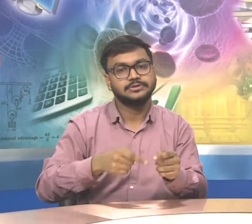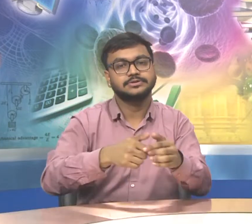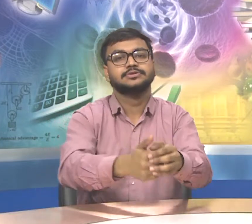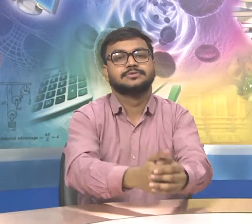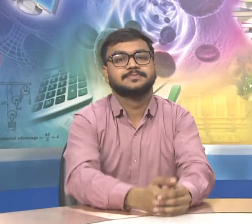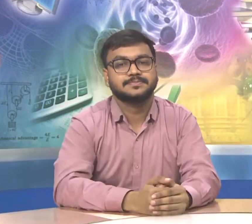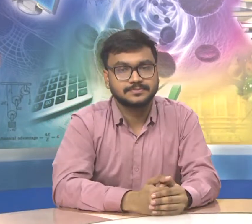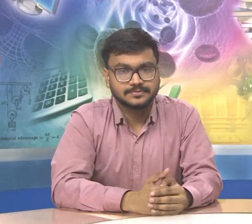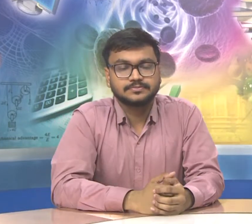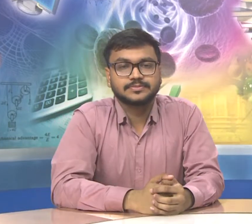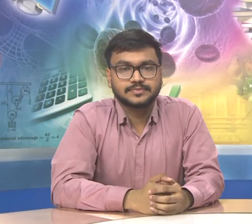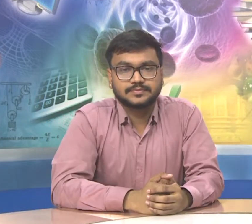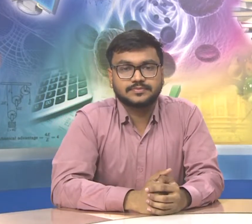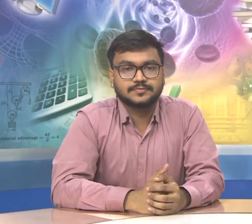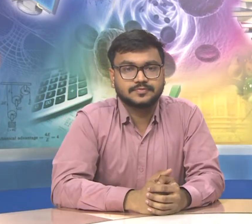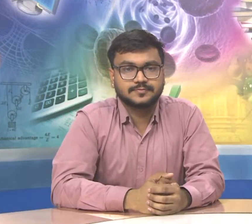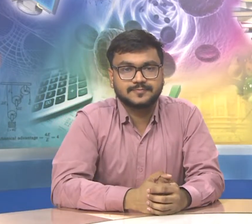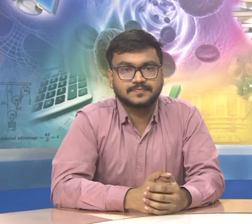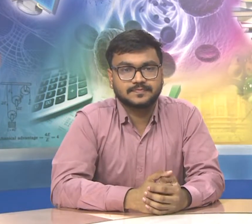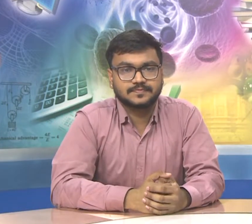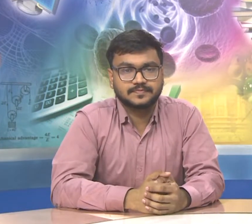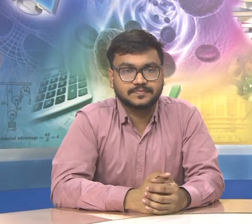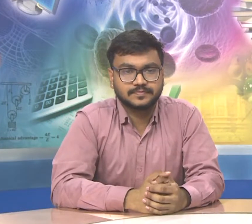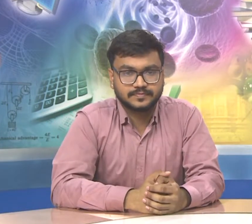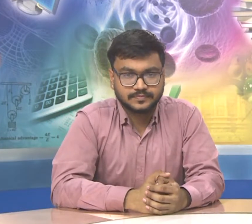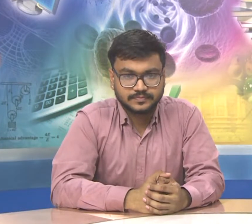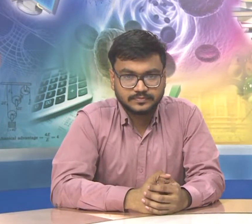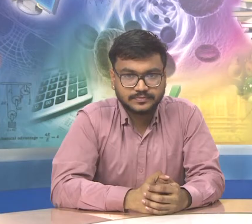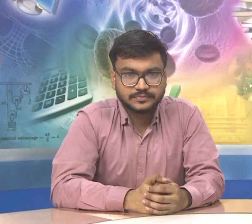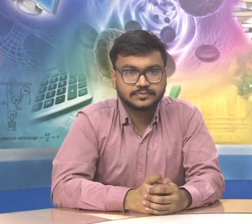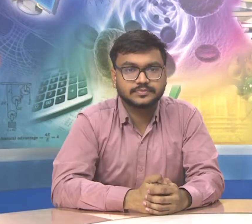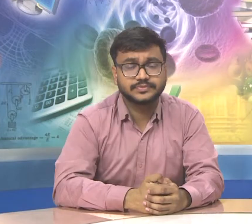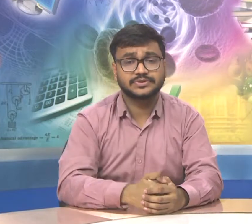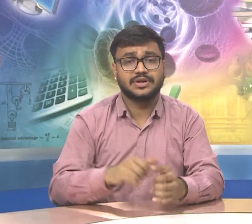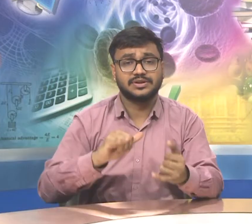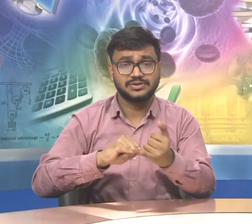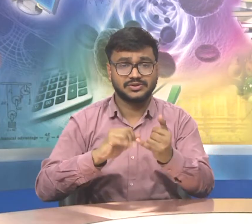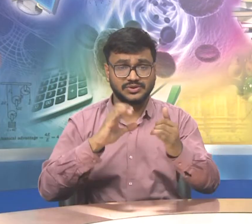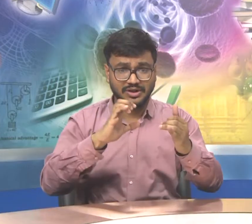jobs, etc.